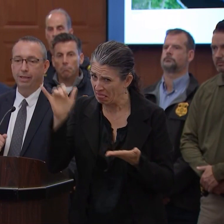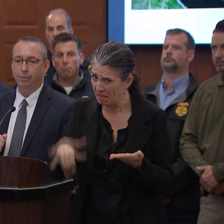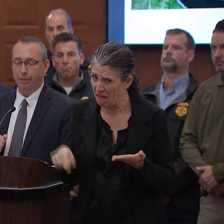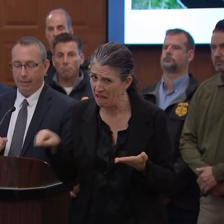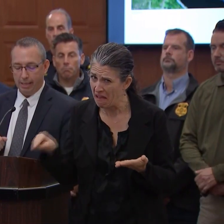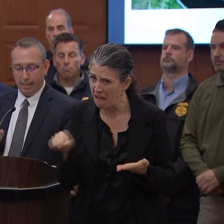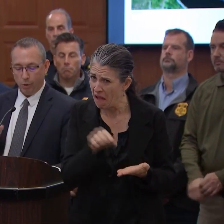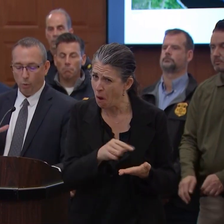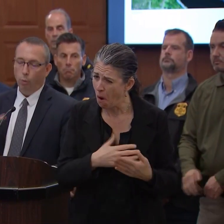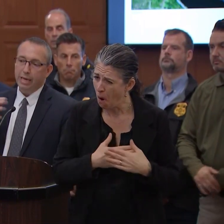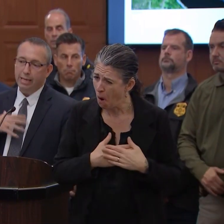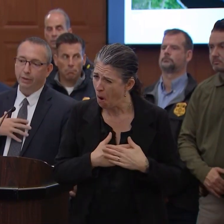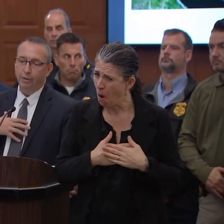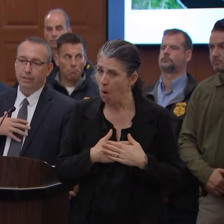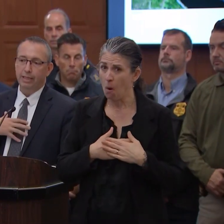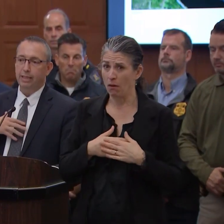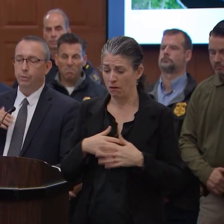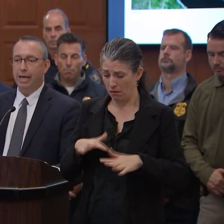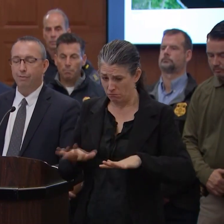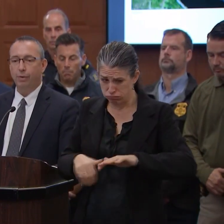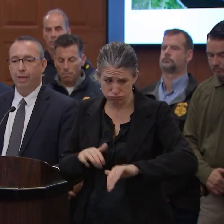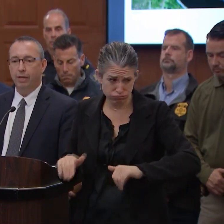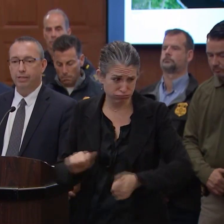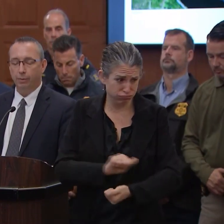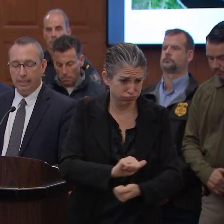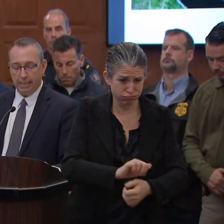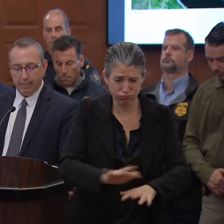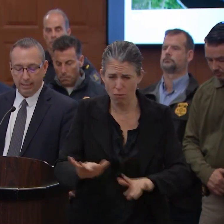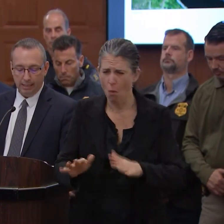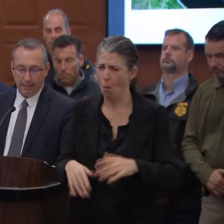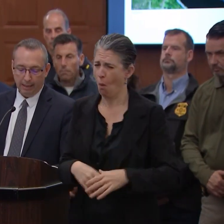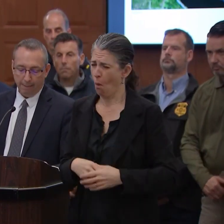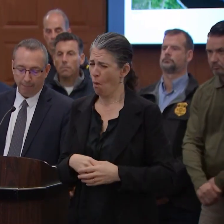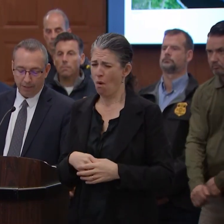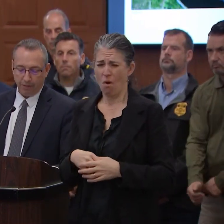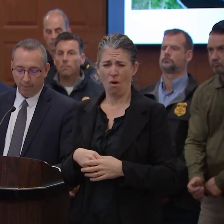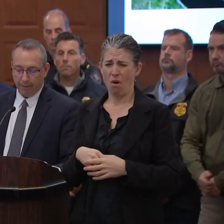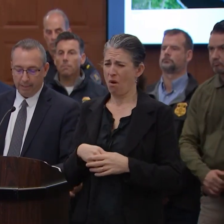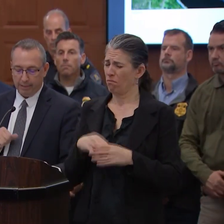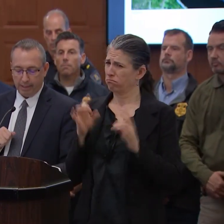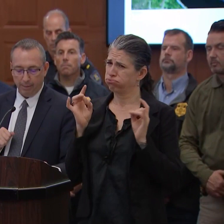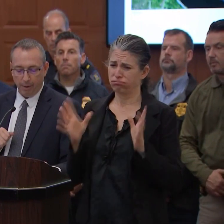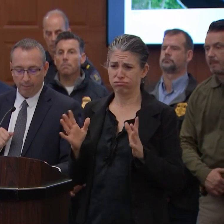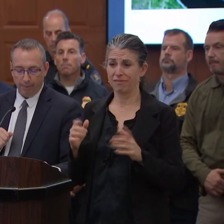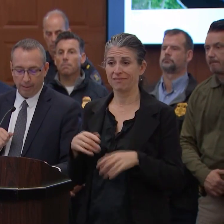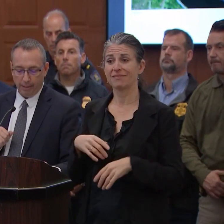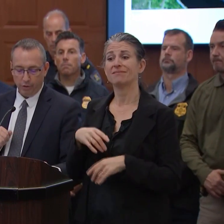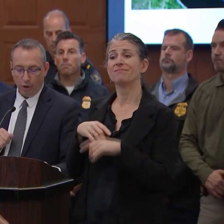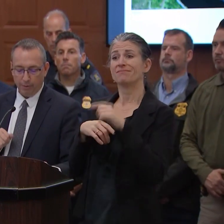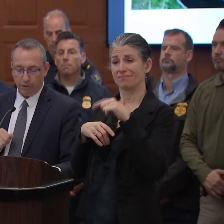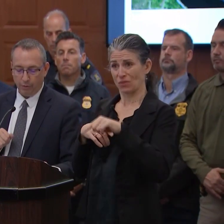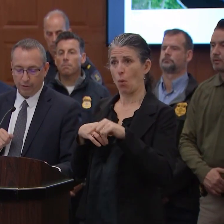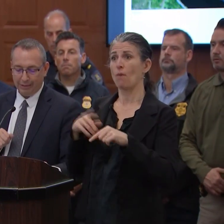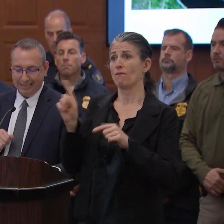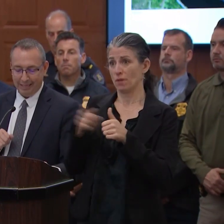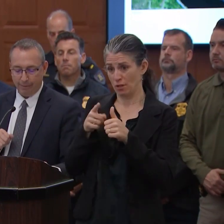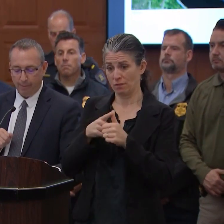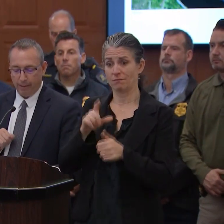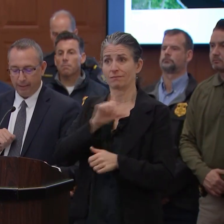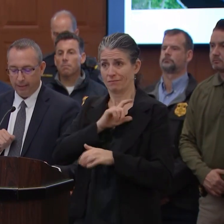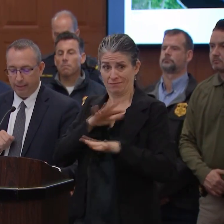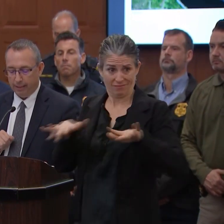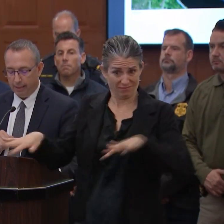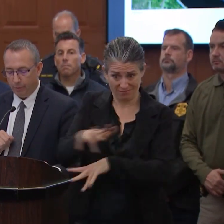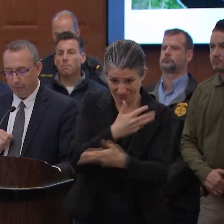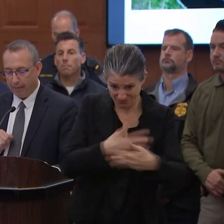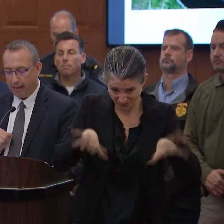process to begin with. So we clear the scenes. We have all the evidence that we need. This company is going to come up, the Trauma Service Cleanup